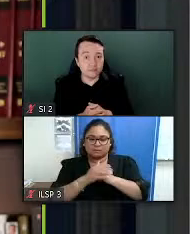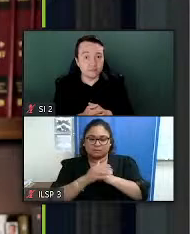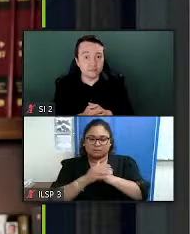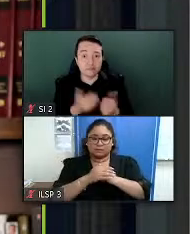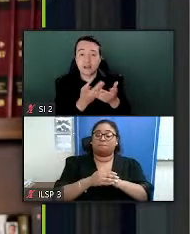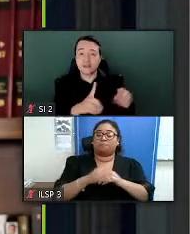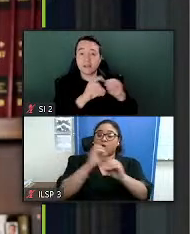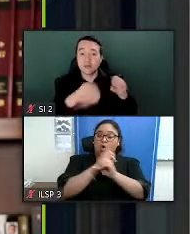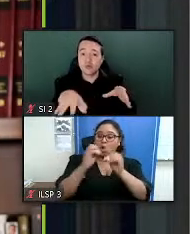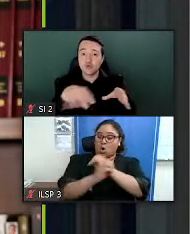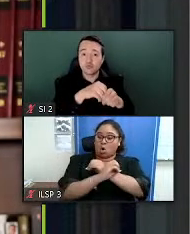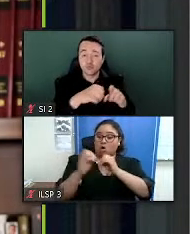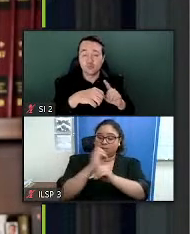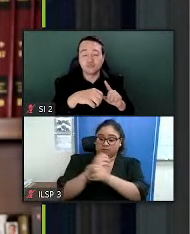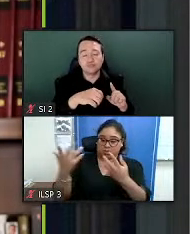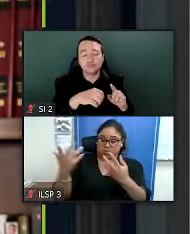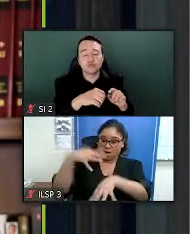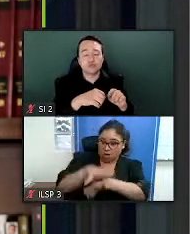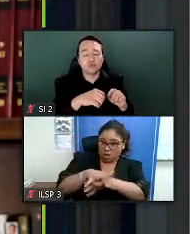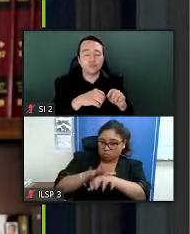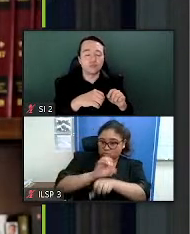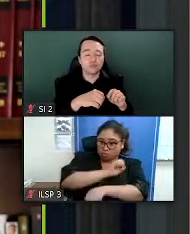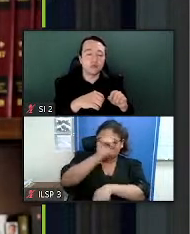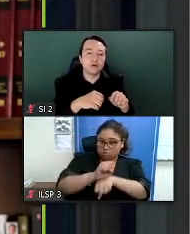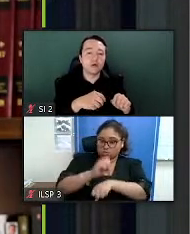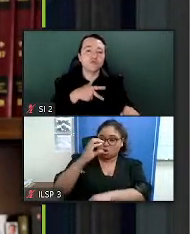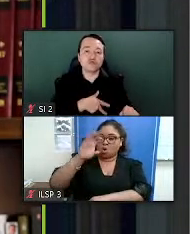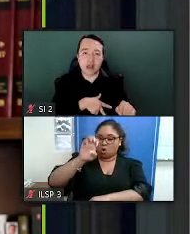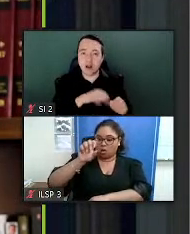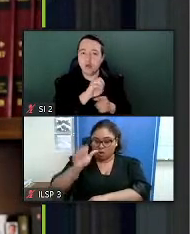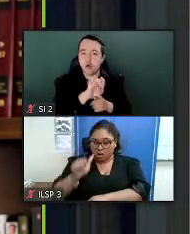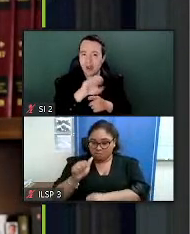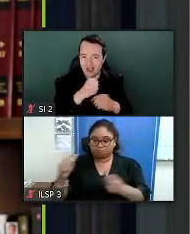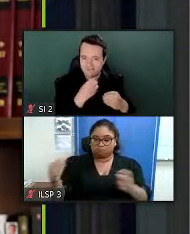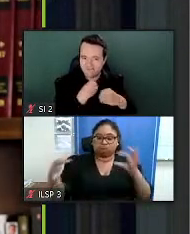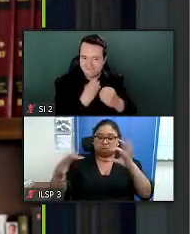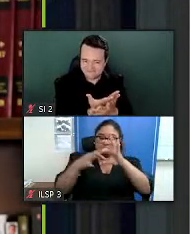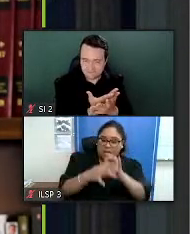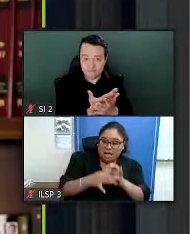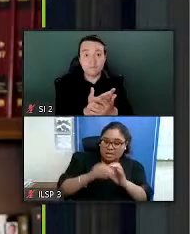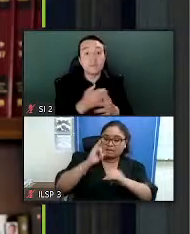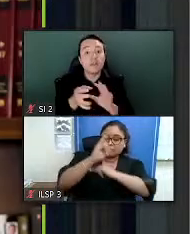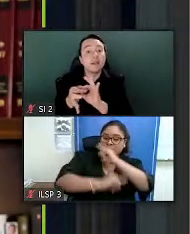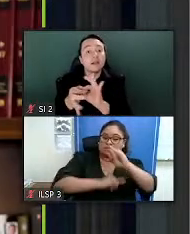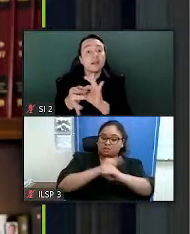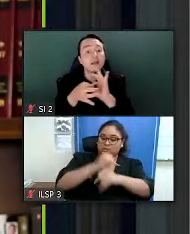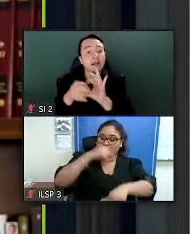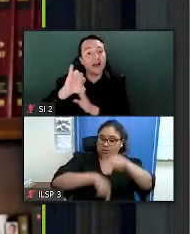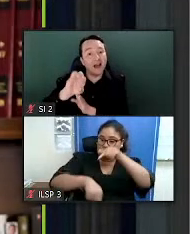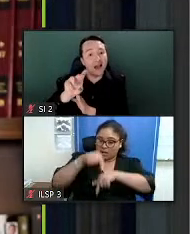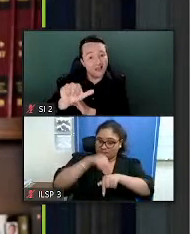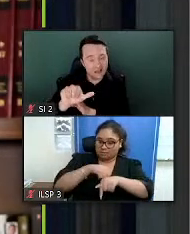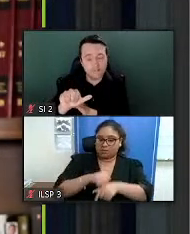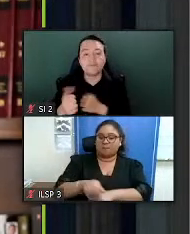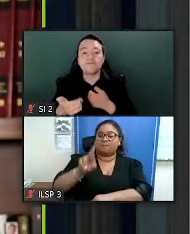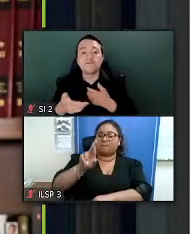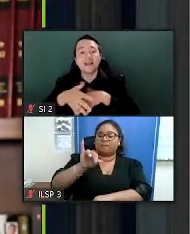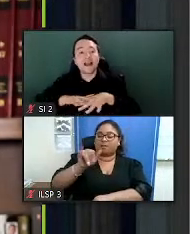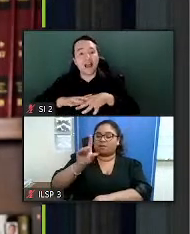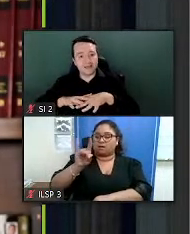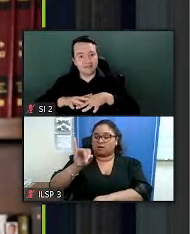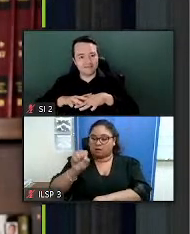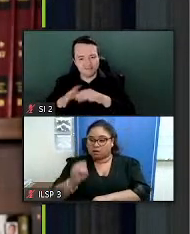american estates the department of social inclusion of the oas the international alliance with